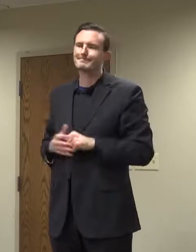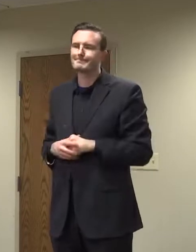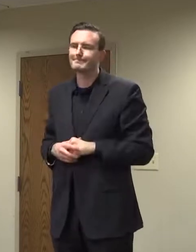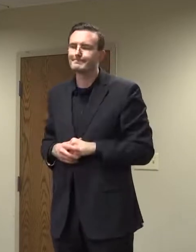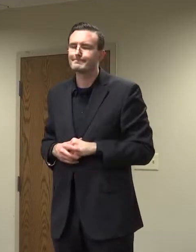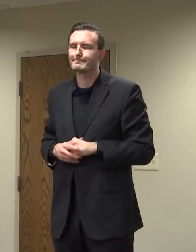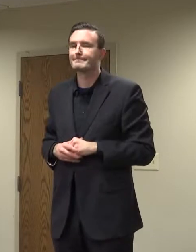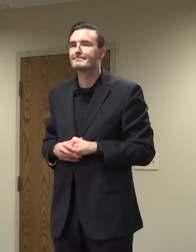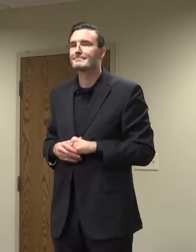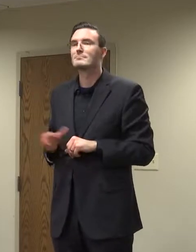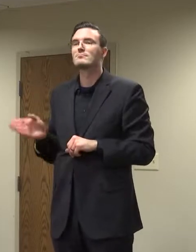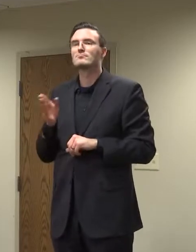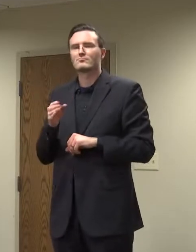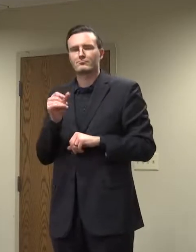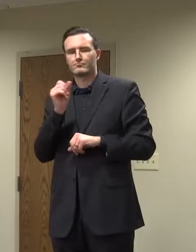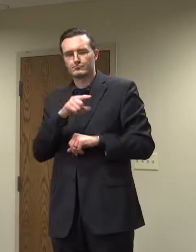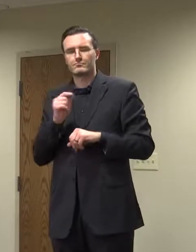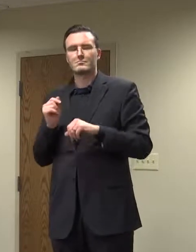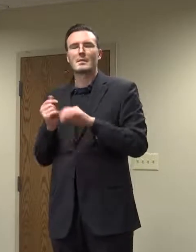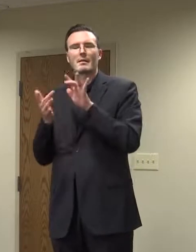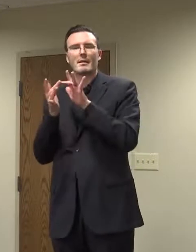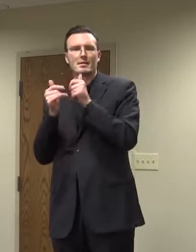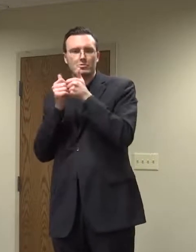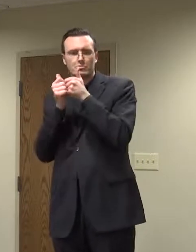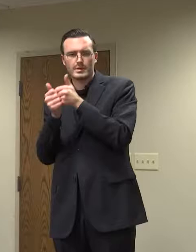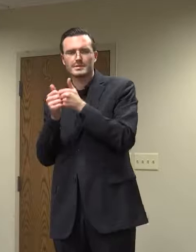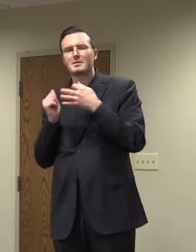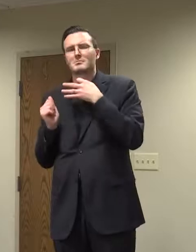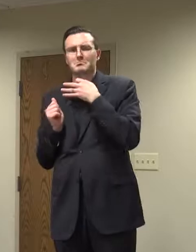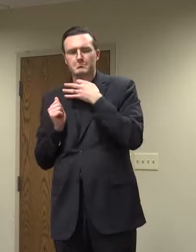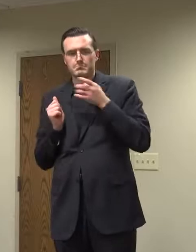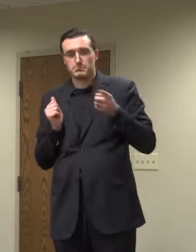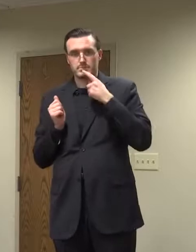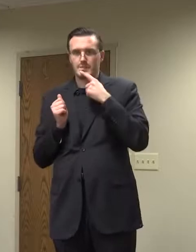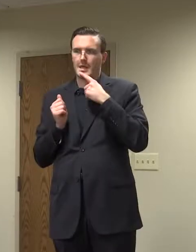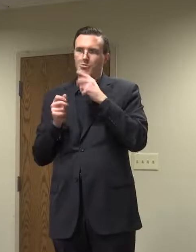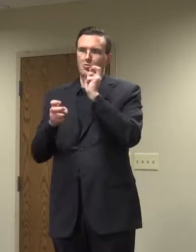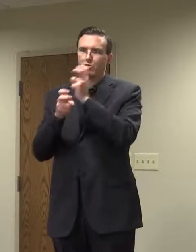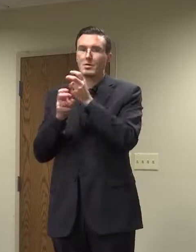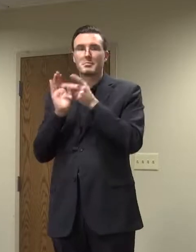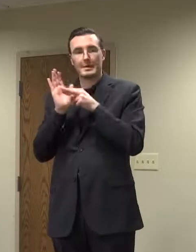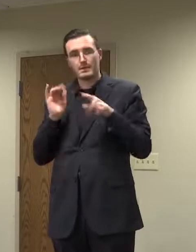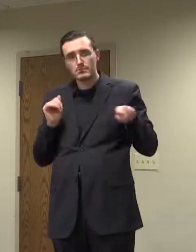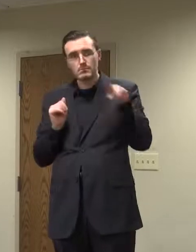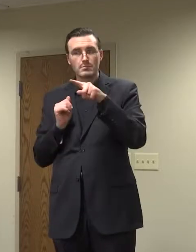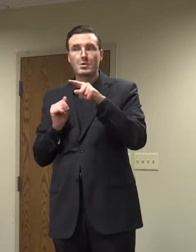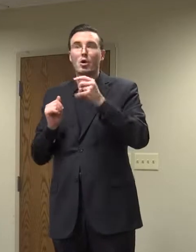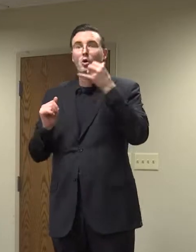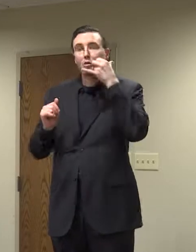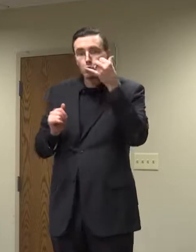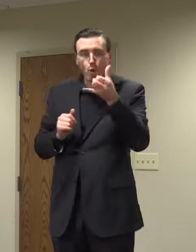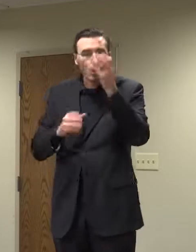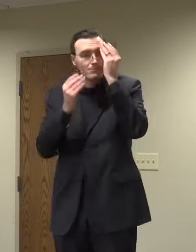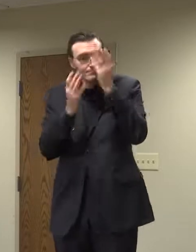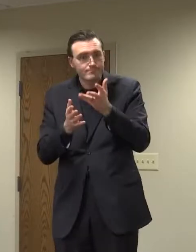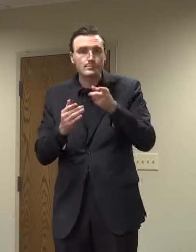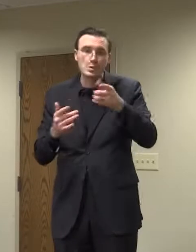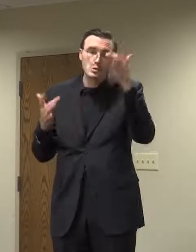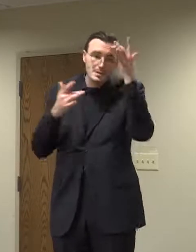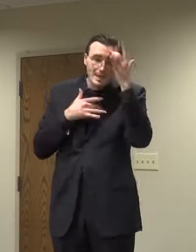important it is for these people to answer the phone. Are you guys experiencing challenges reaching out to these people to get them informed about where they